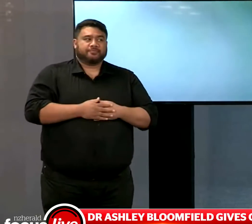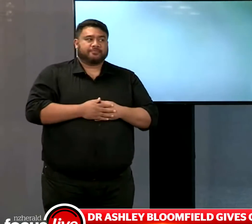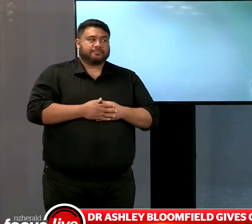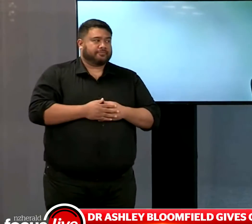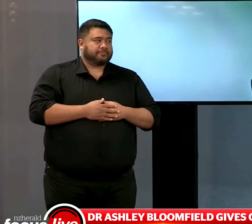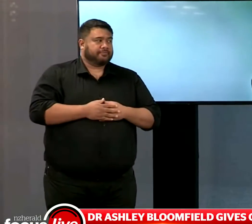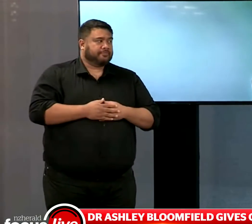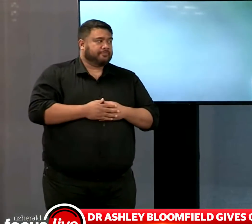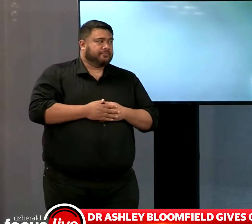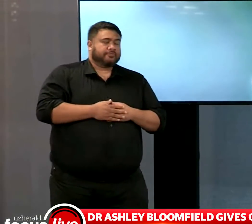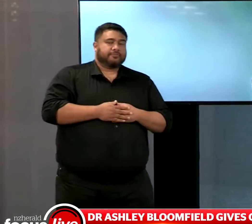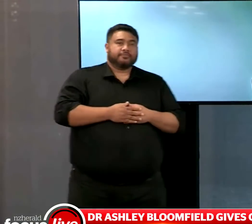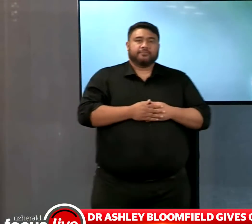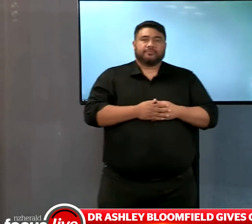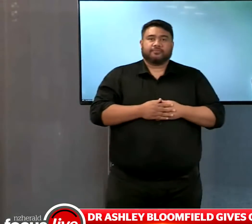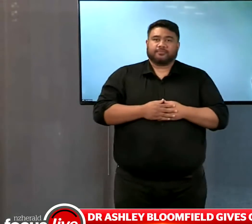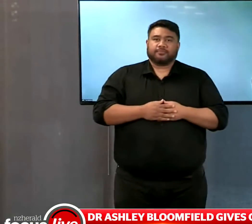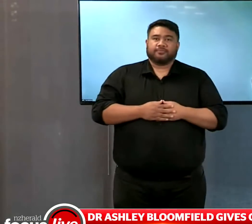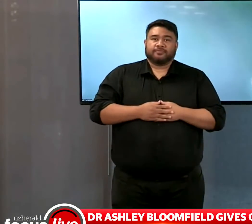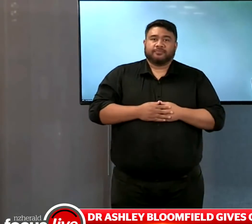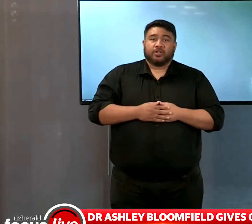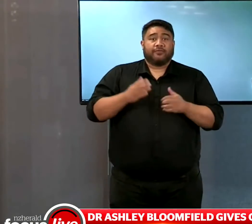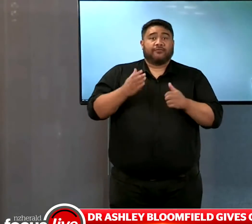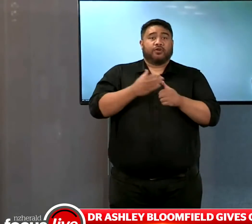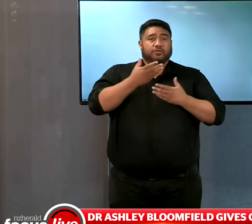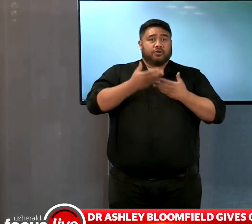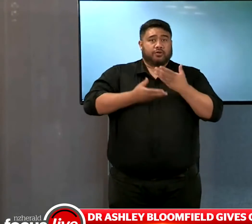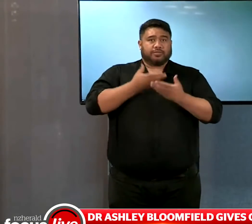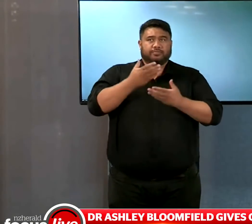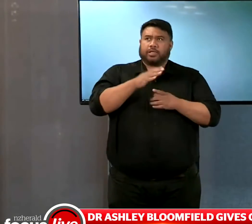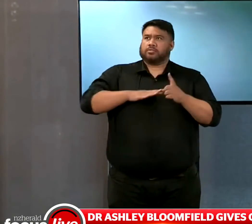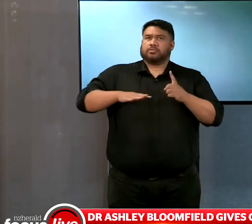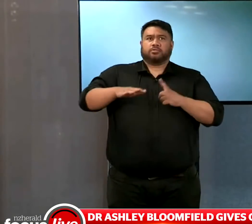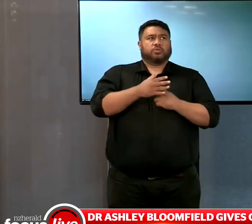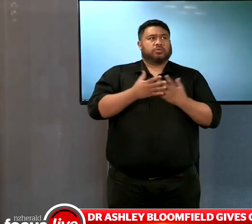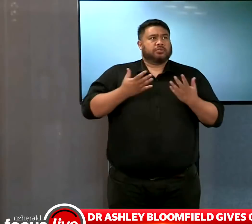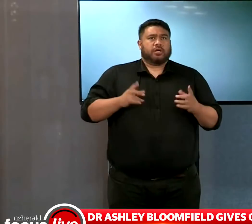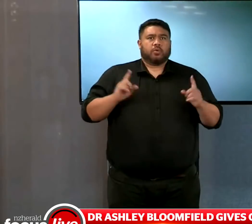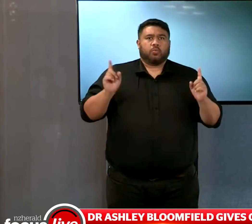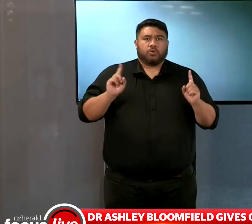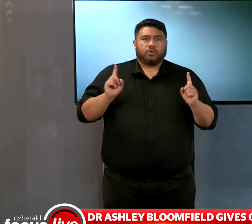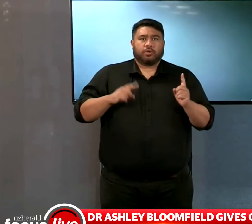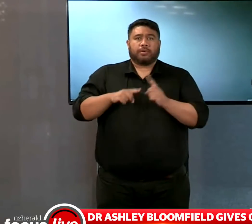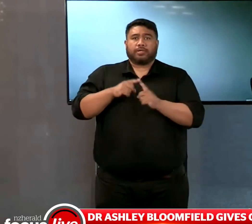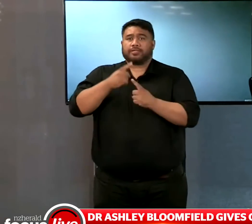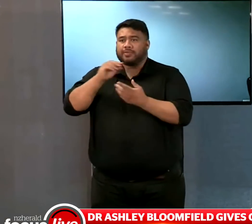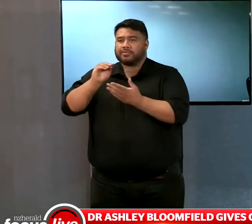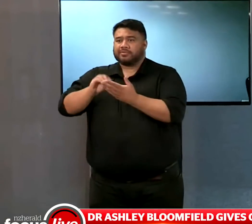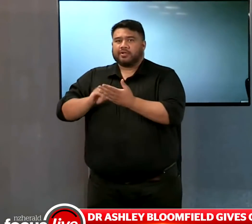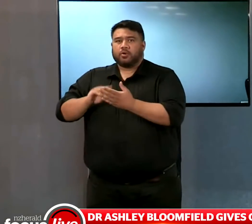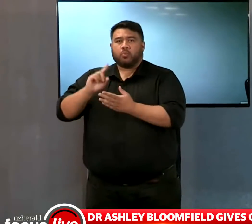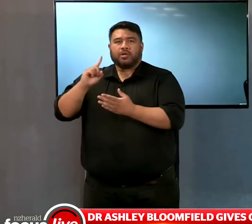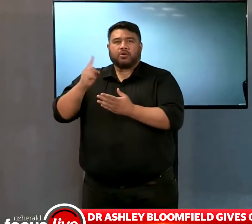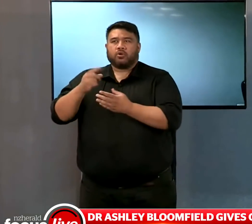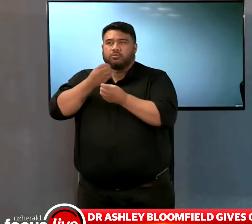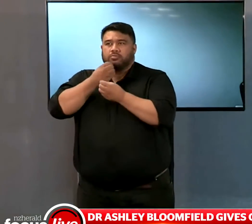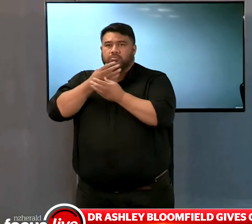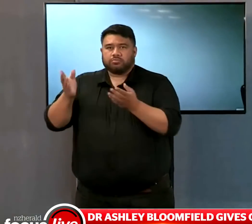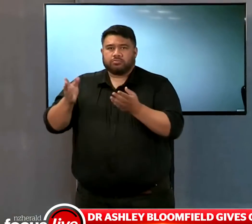outline of the latest situation, and all the detail will be in our 1 p.m. statement as usual. So today we're reporting